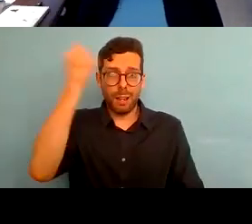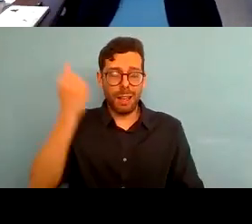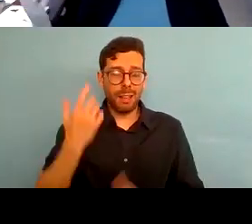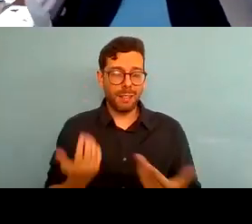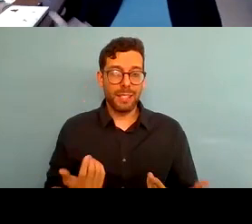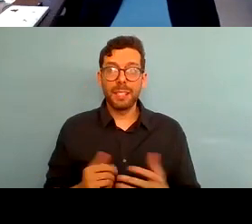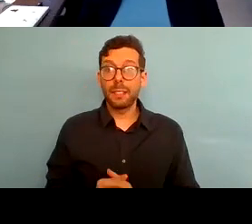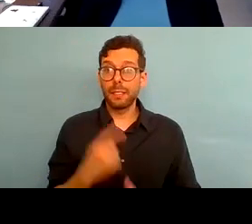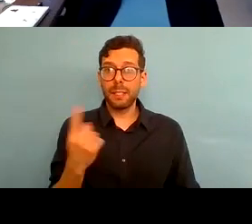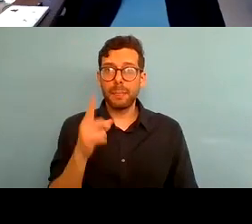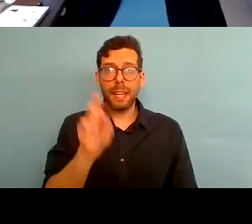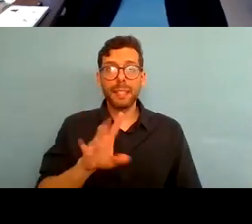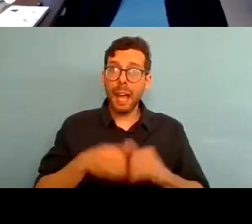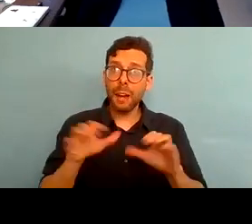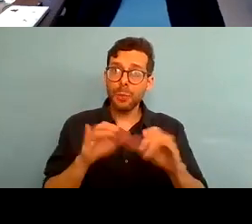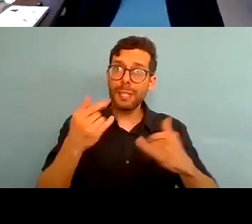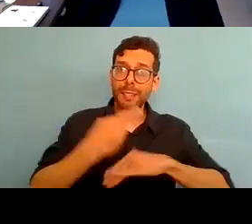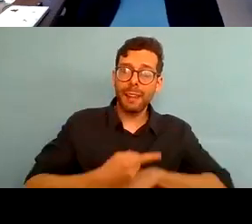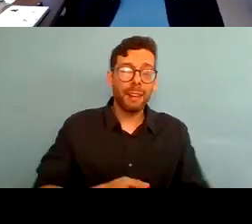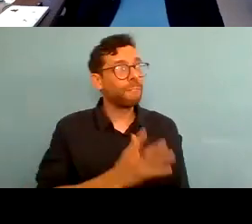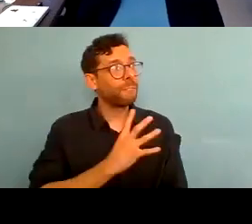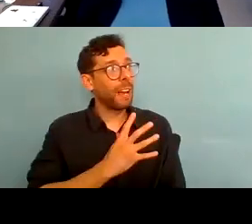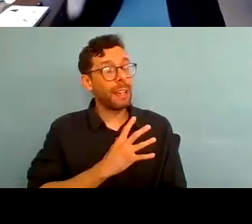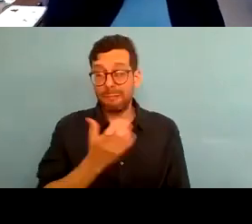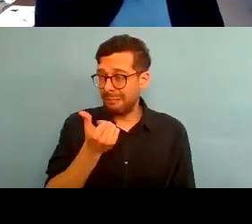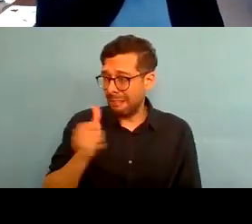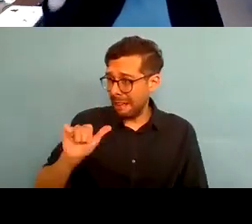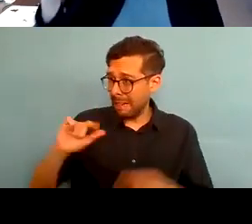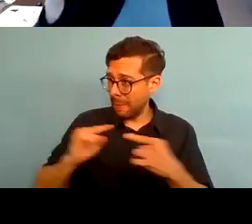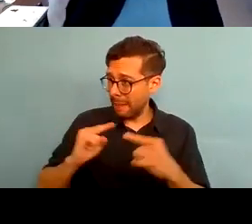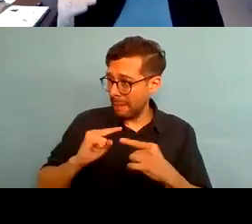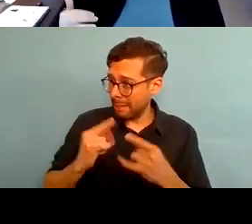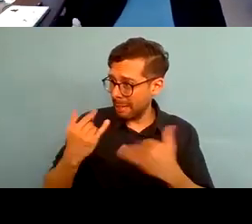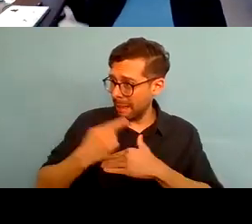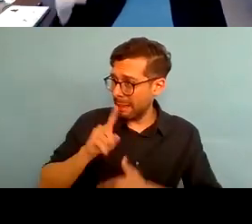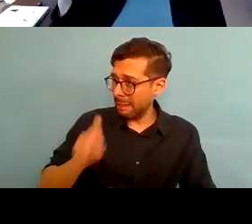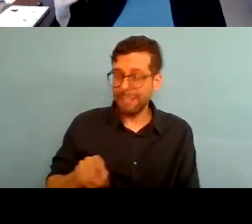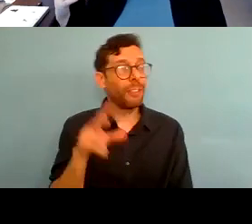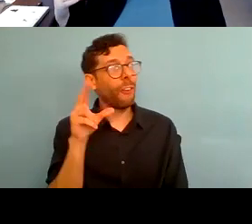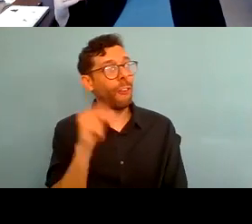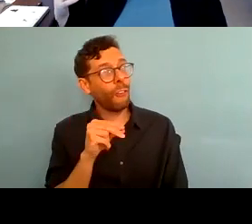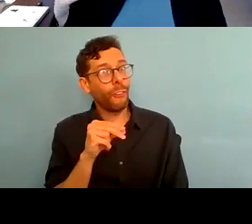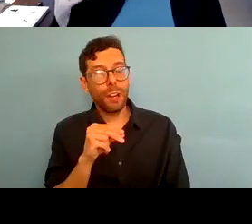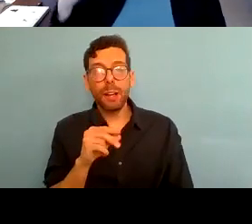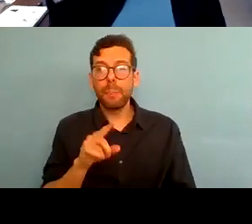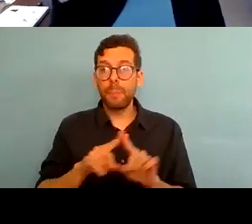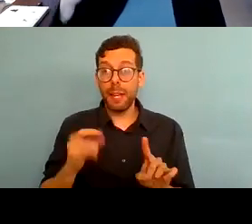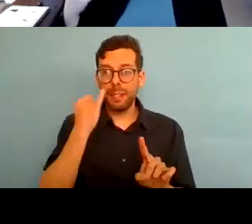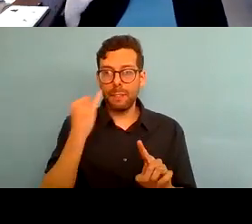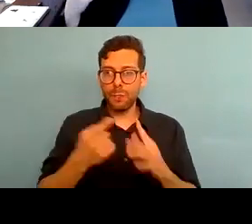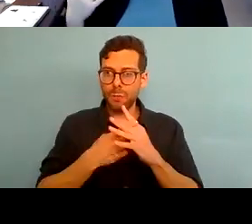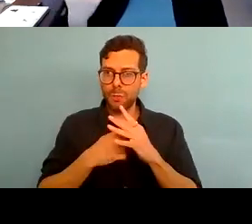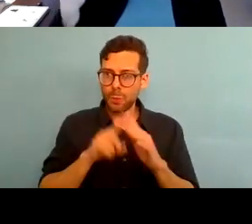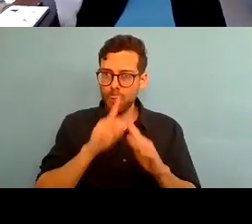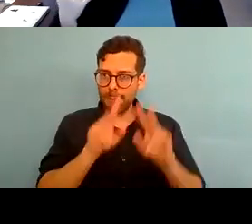today? Fine, right? Do you have any pain? No. And if you start to like go head to toe in a systematic fashion, and you finally get to my